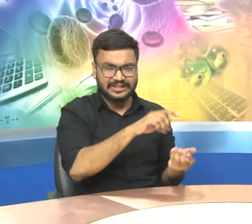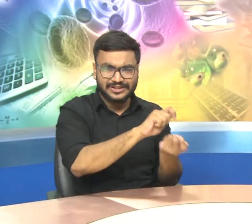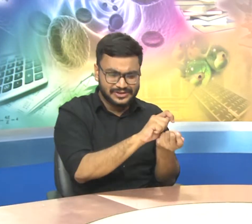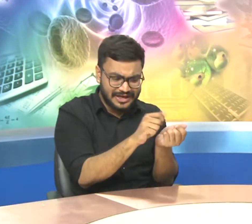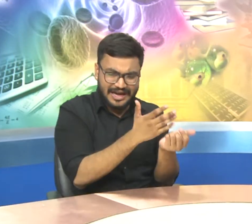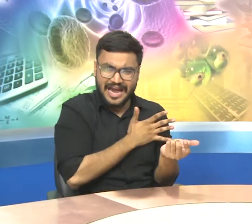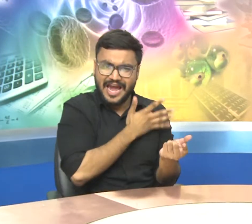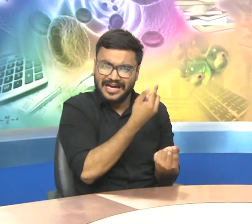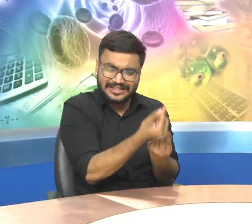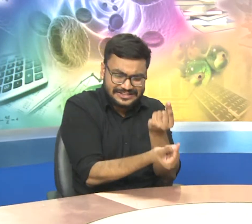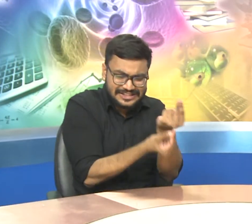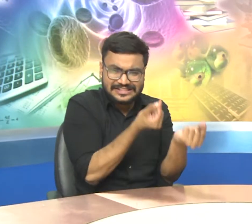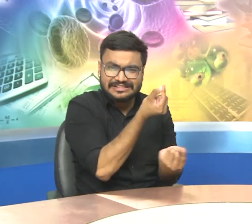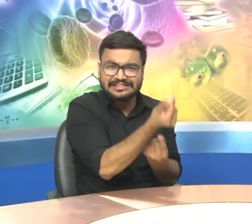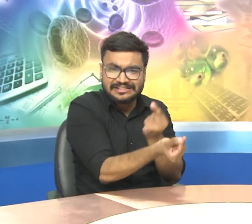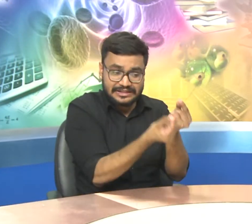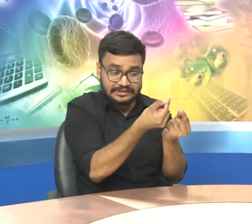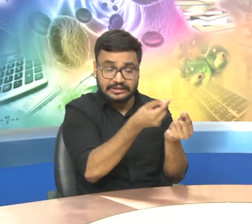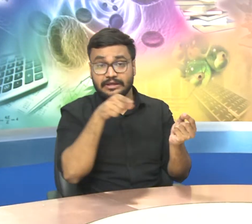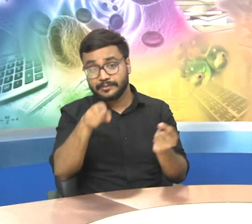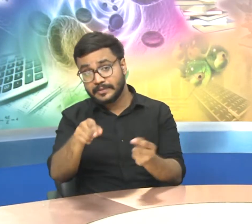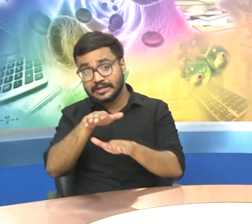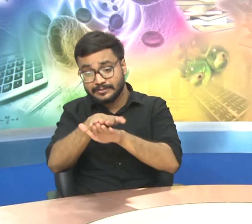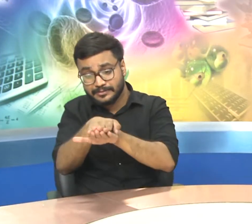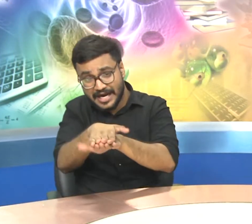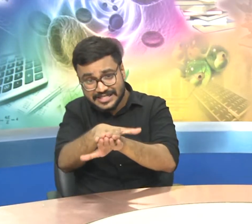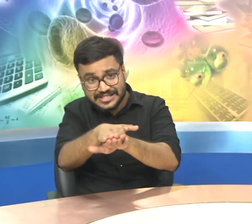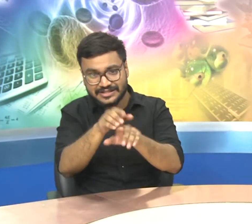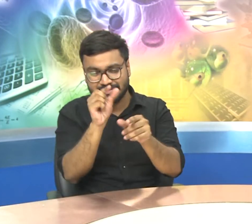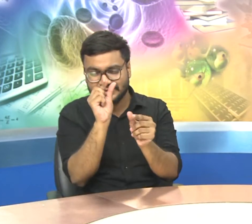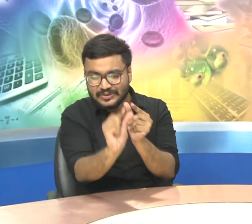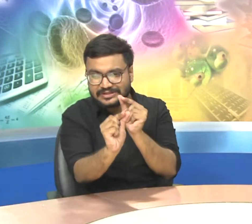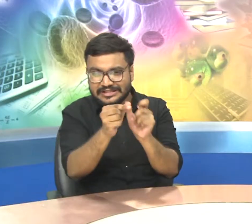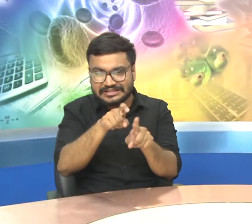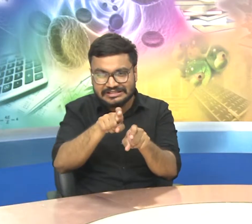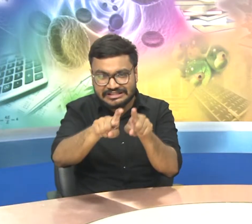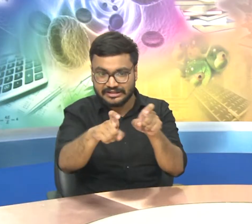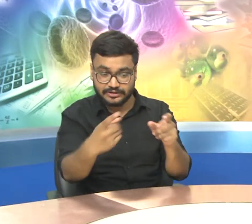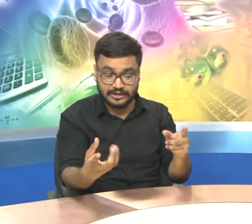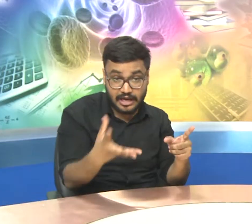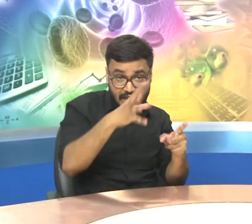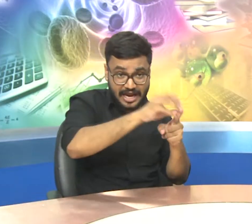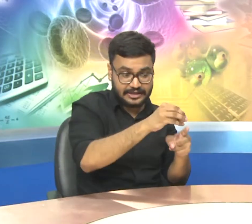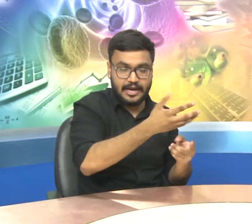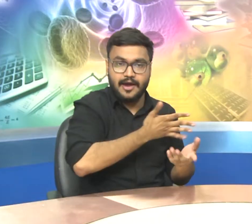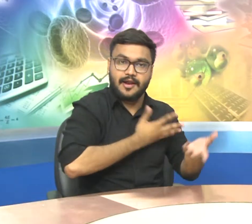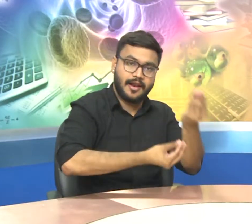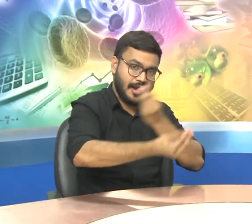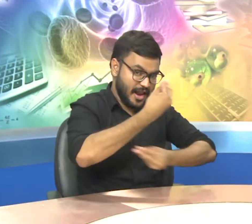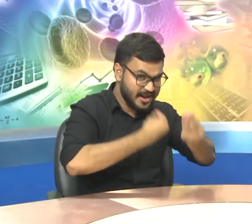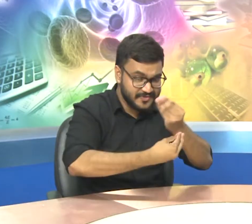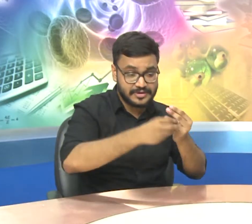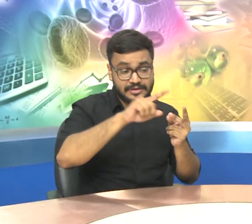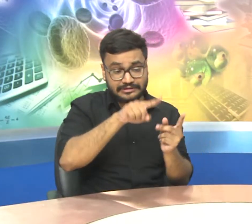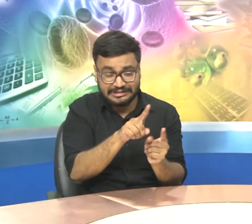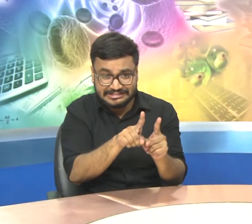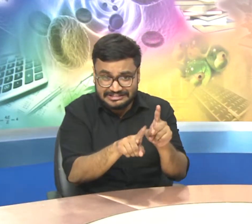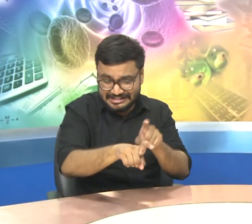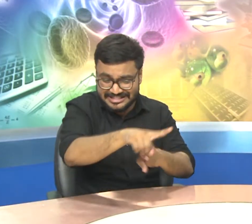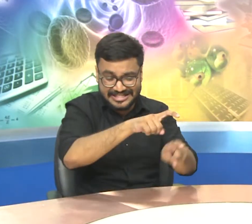In this, first comes the sun, and then producers, then primary consumers,